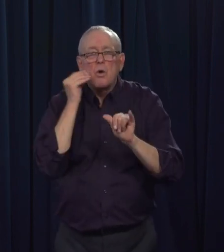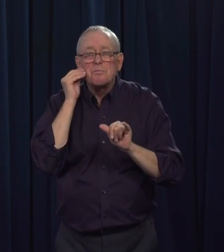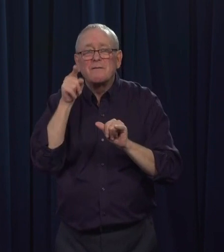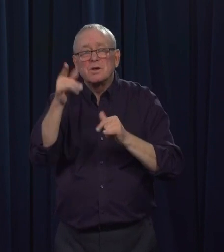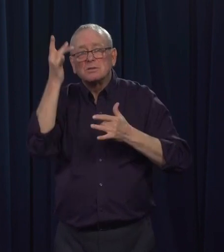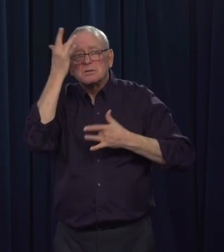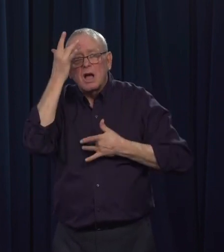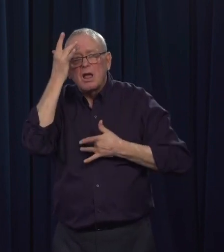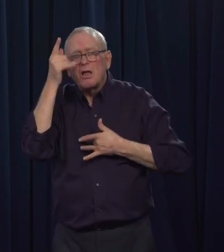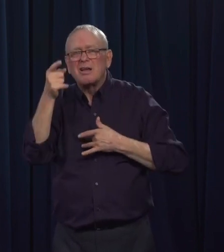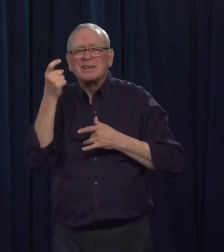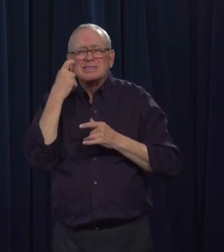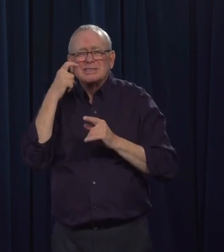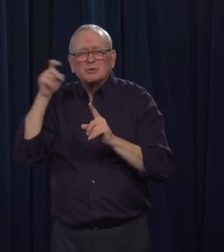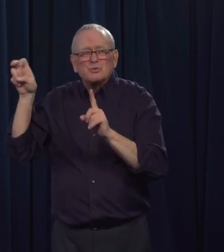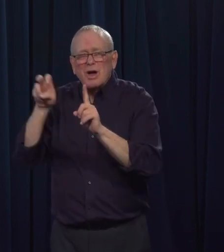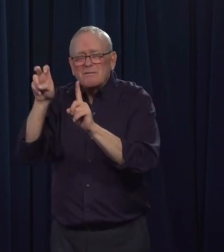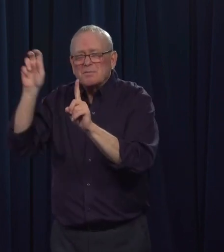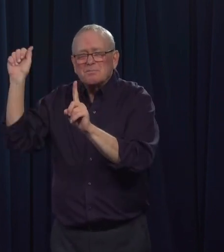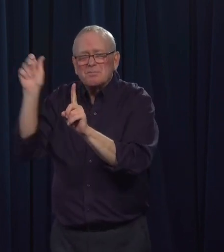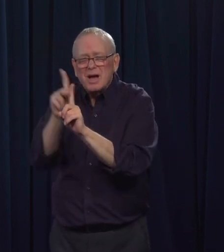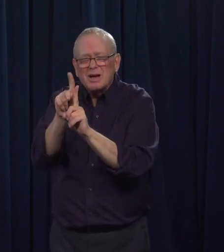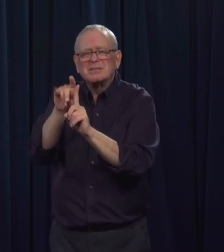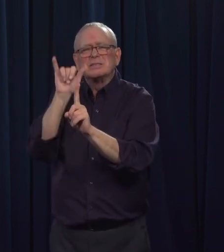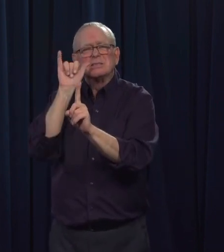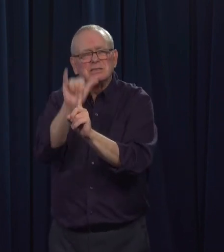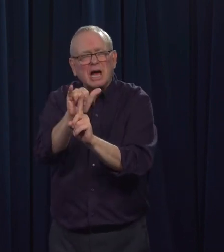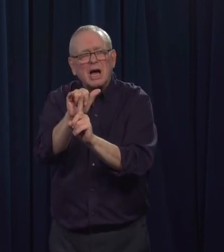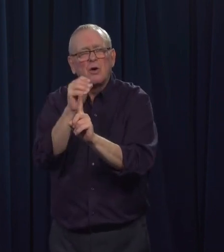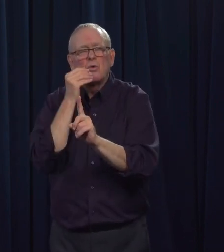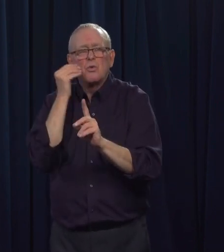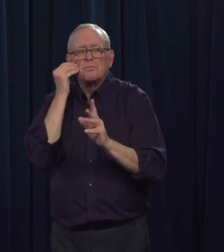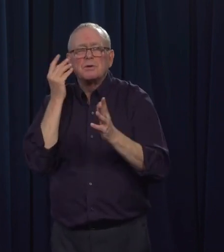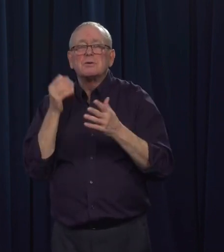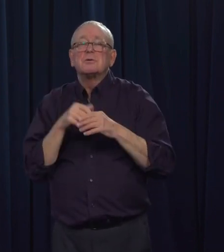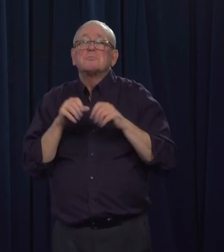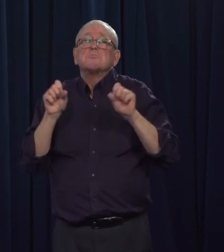personally wasn't aware of a decision, but one could have been made that I wasn't aware of. Excellent.